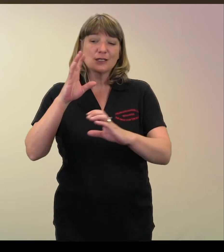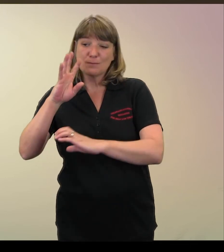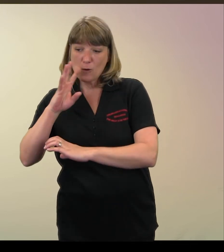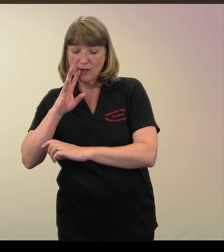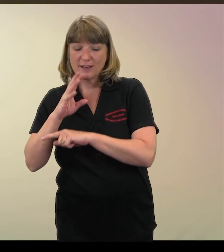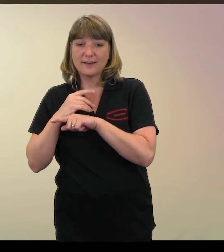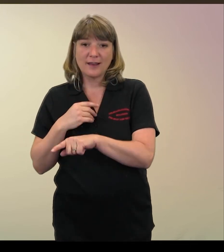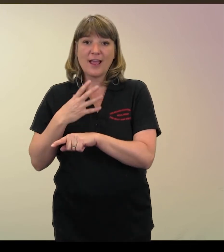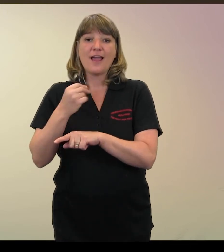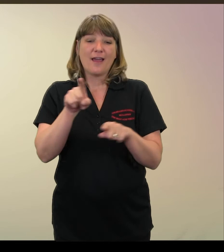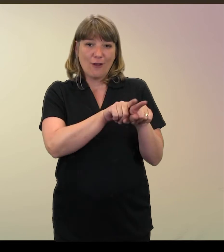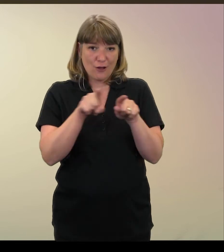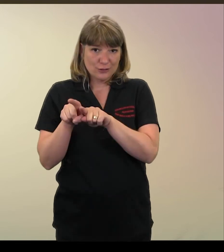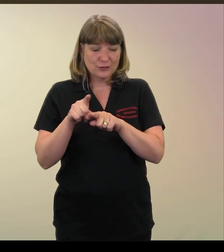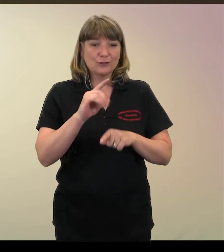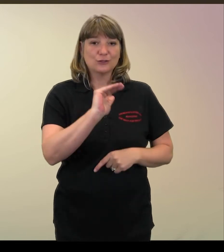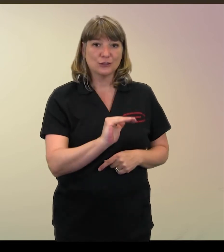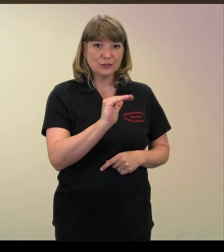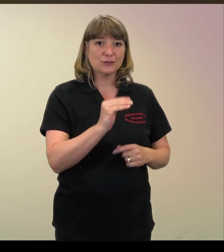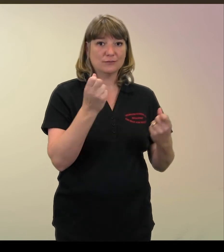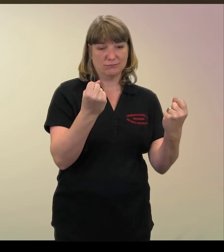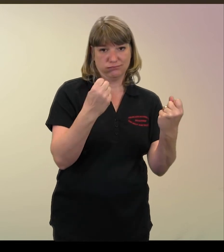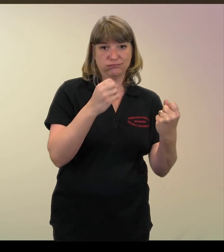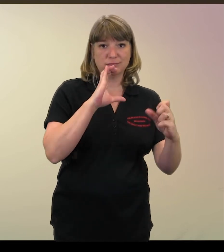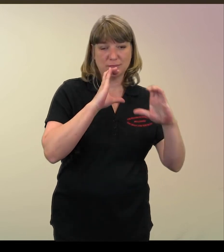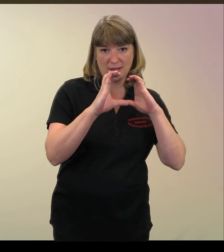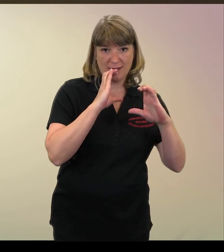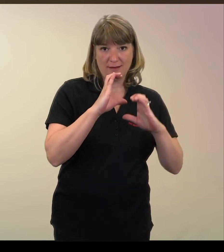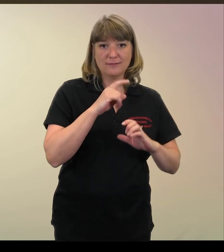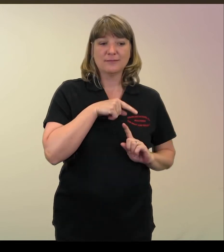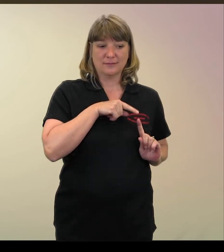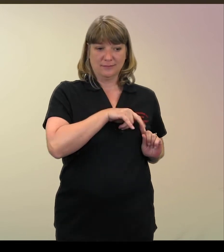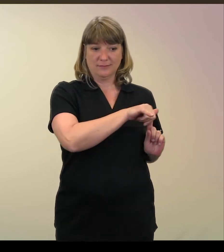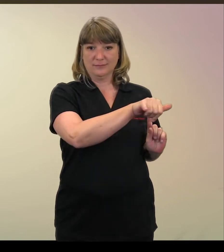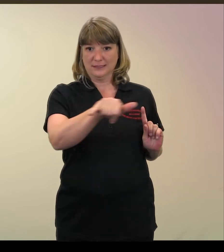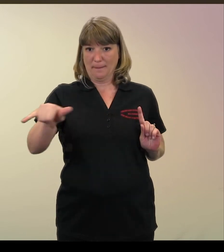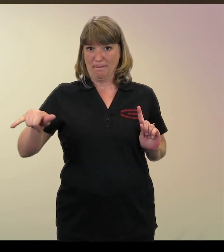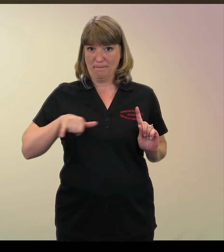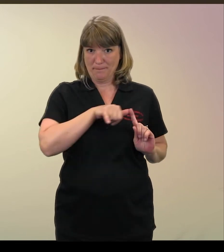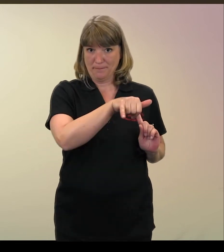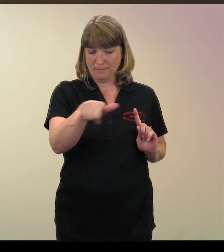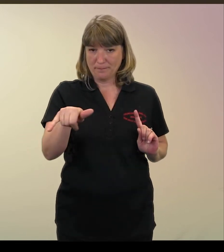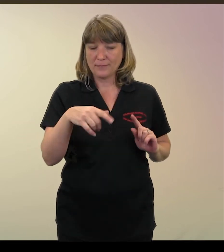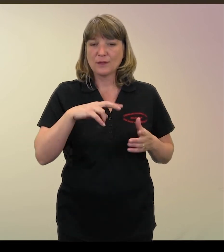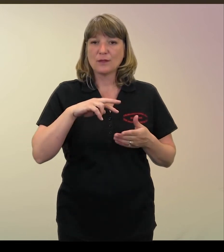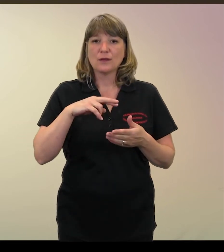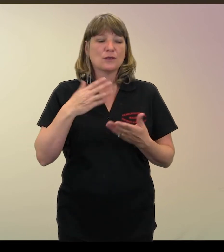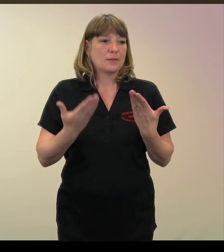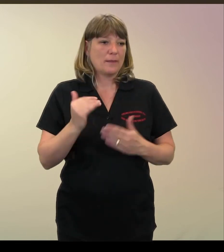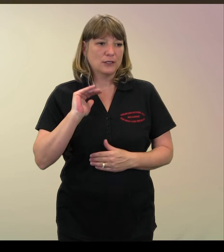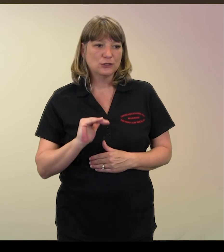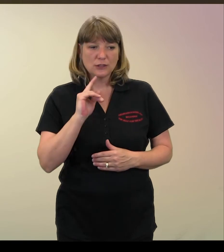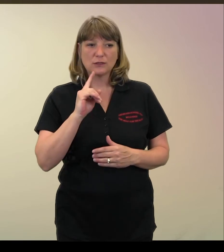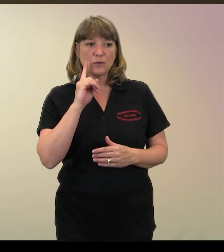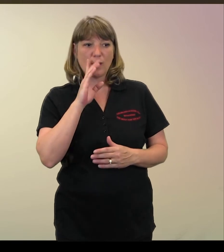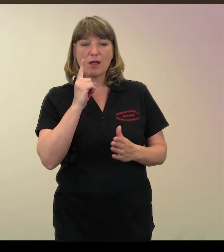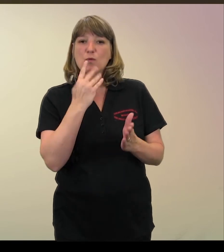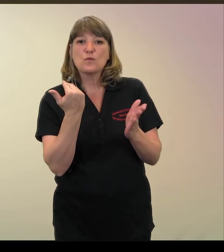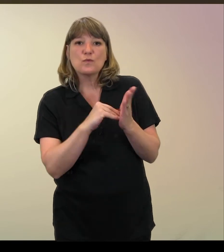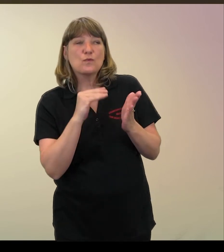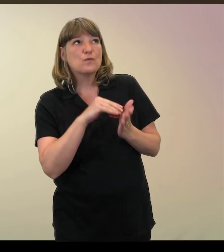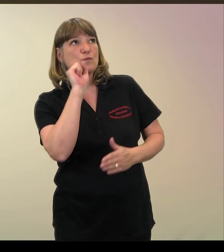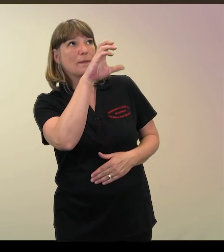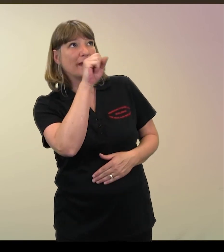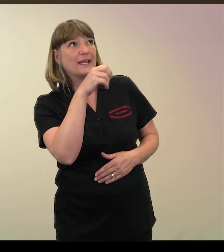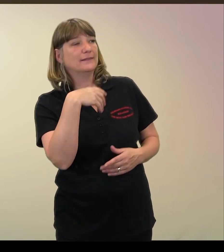of hearing who communicate using spoken language, and also in children who communicate using a sign modality. So these are the children